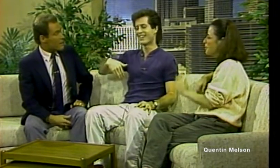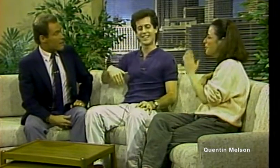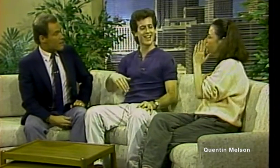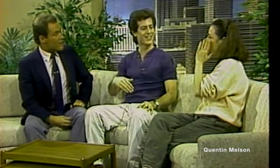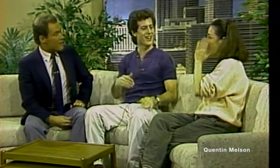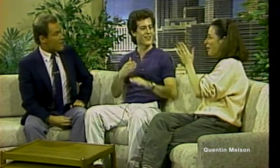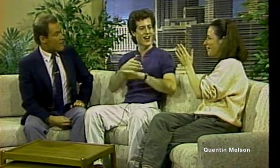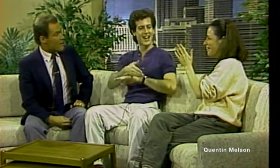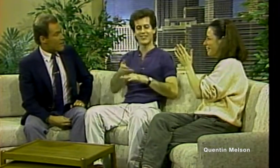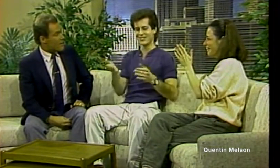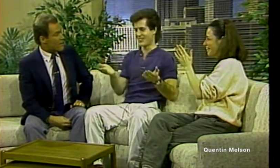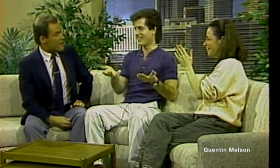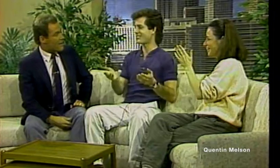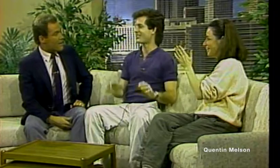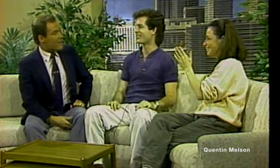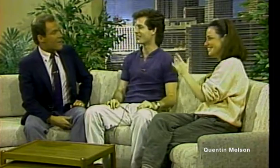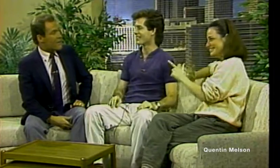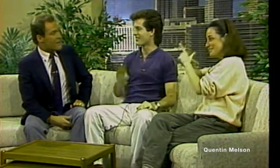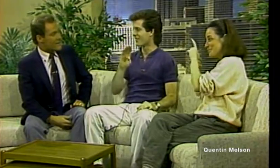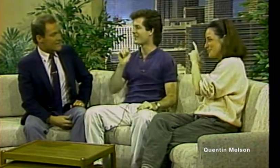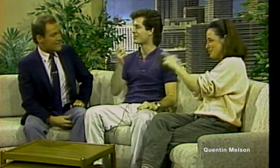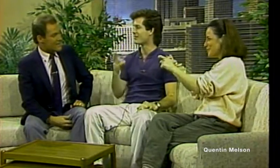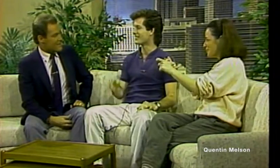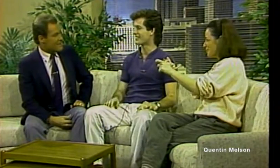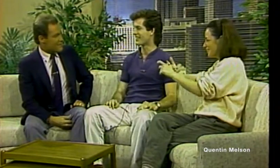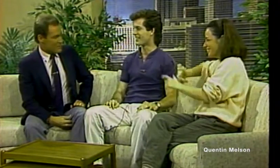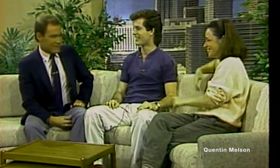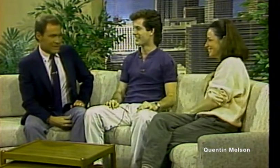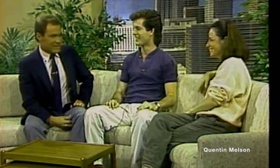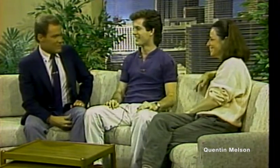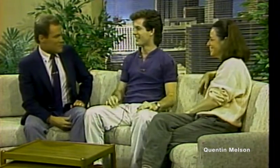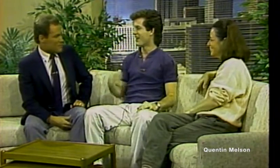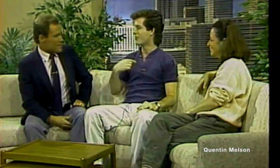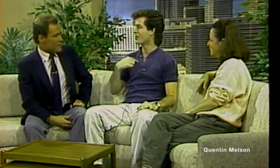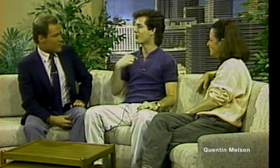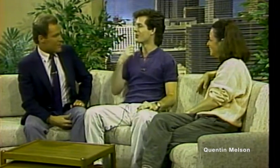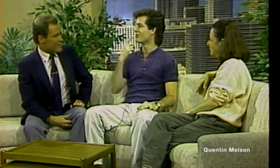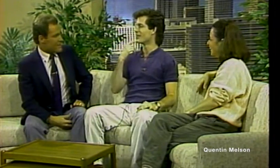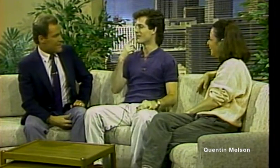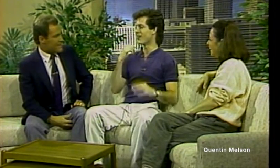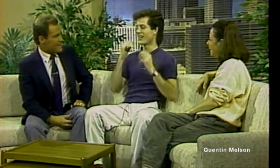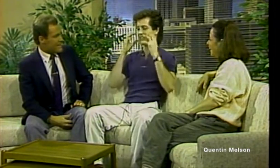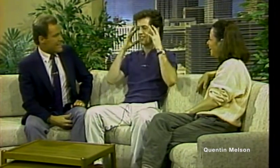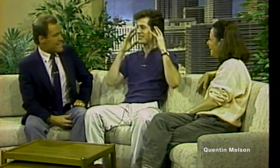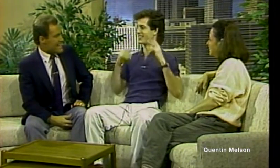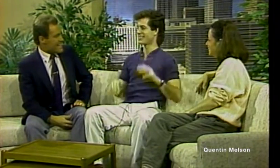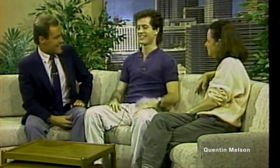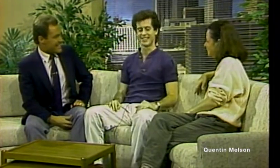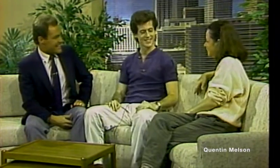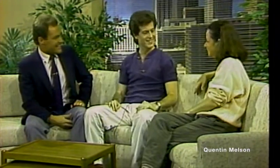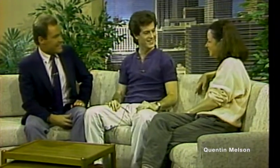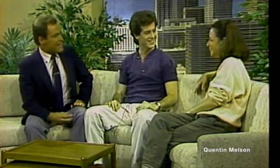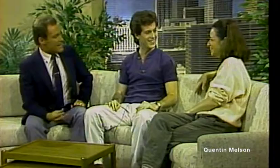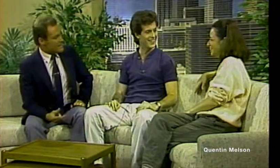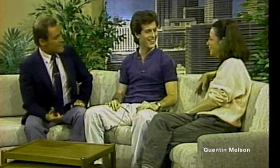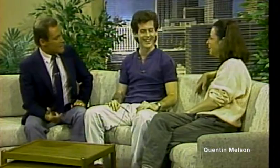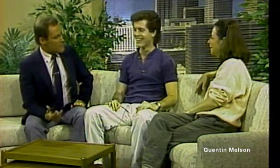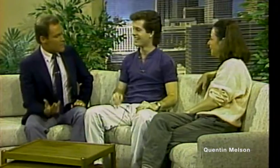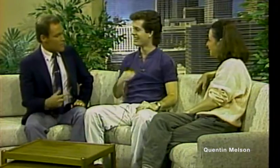Not yet. Right after here, we're gonna hit the beach, yeah. Well, I can't blame you for that. I'll be the one who'll be red with the, yeah. And the